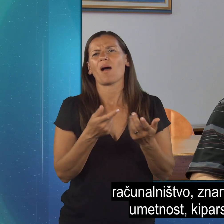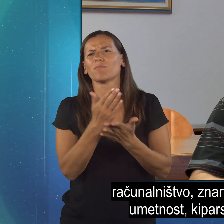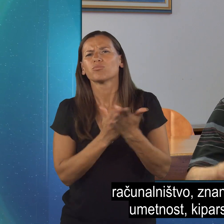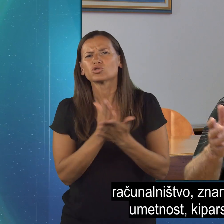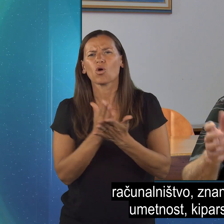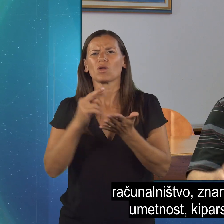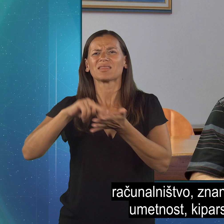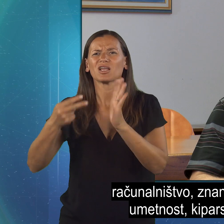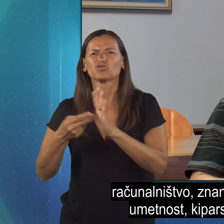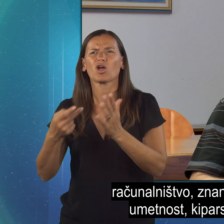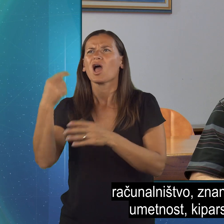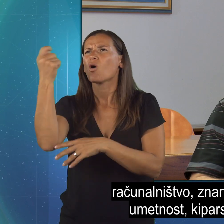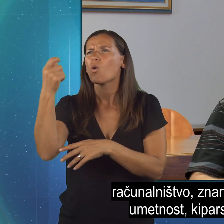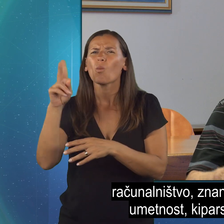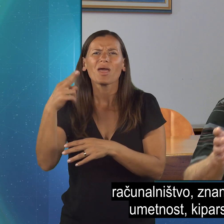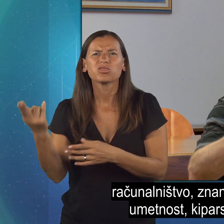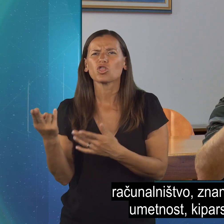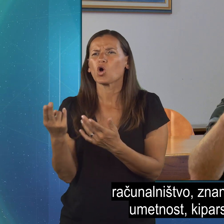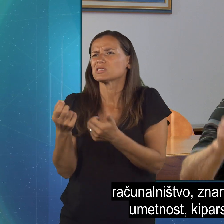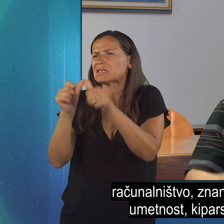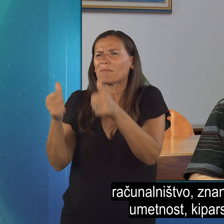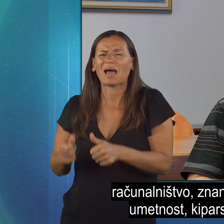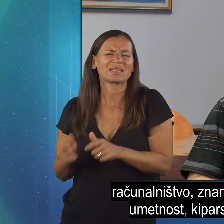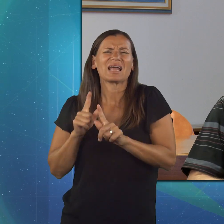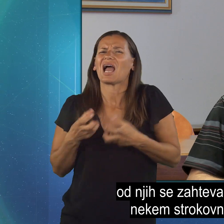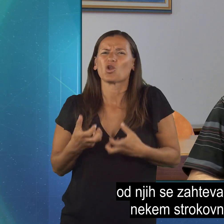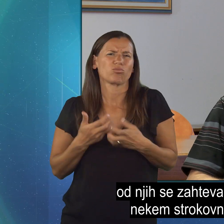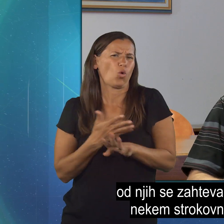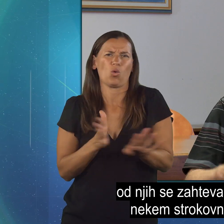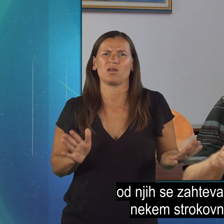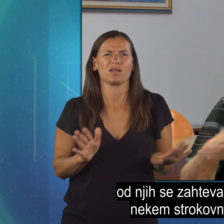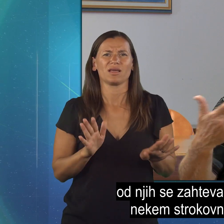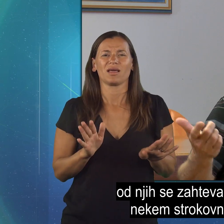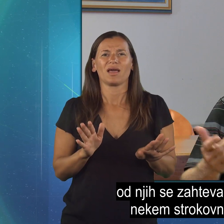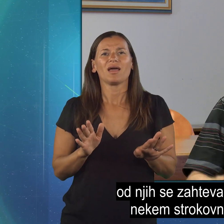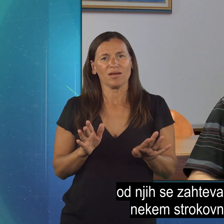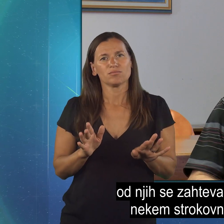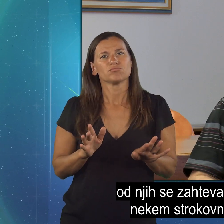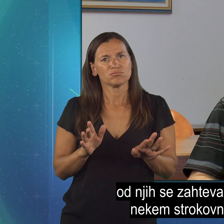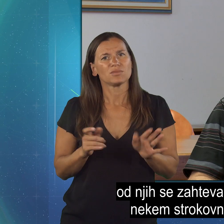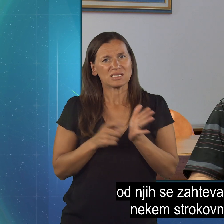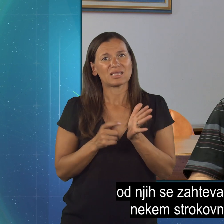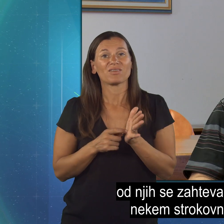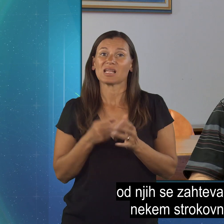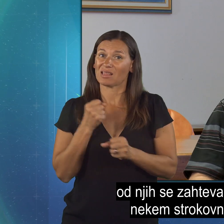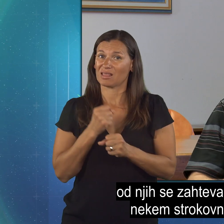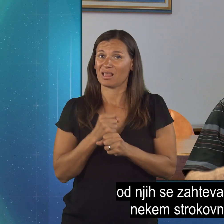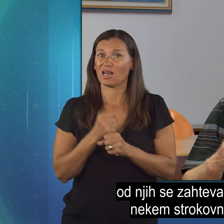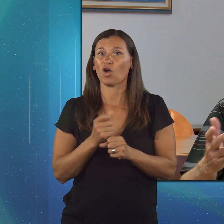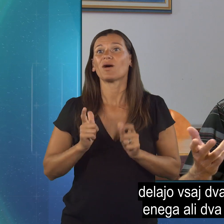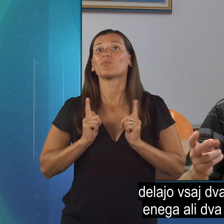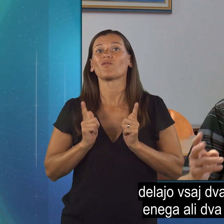whatever, art, sculpture, anything. They are required to work at a business, a professional